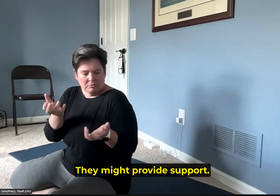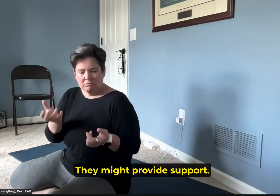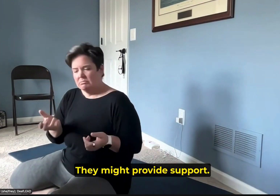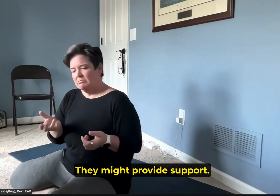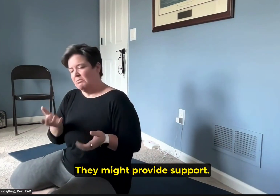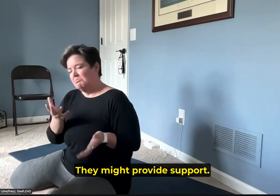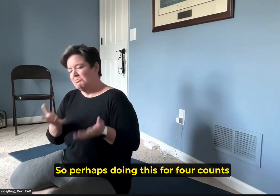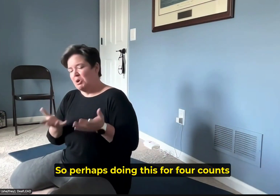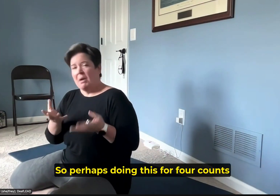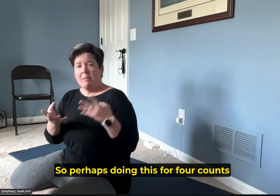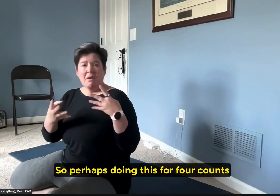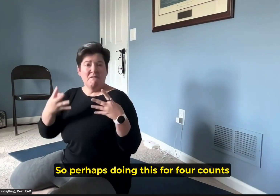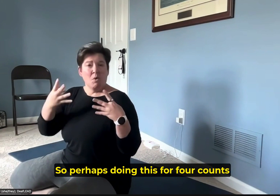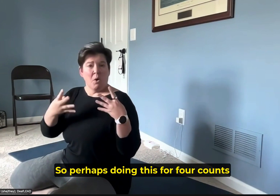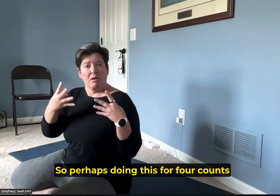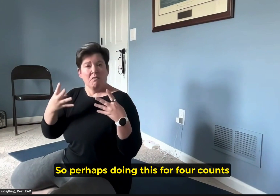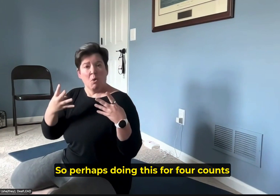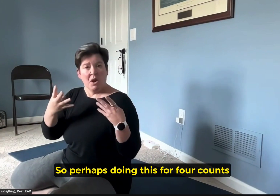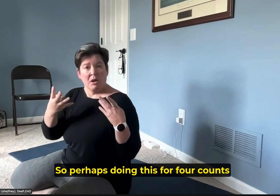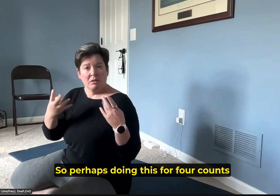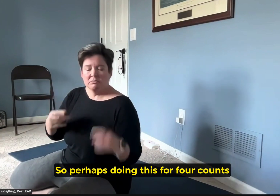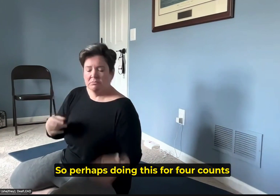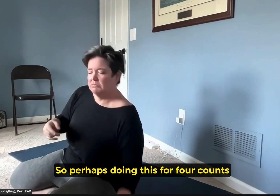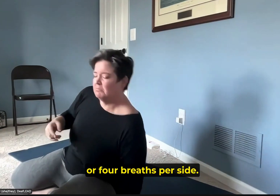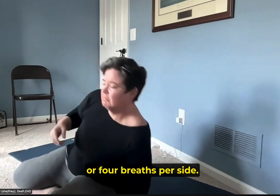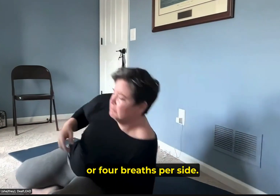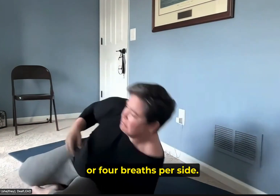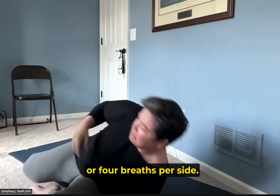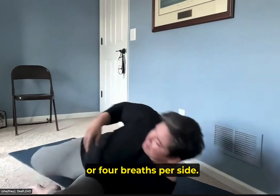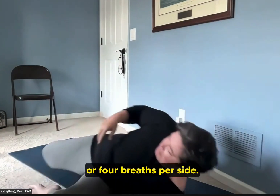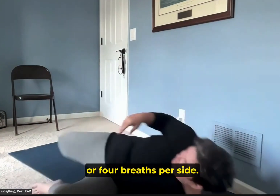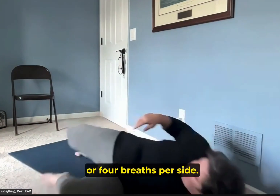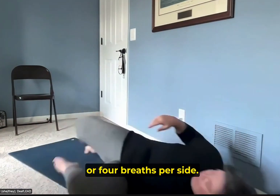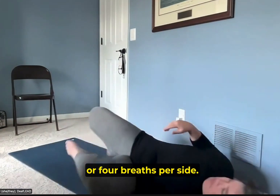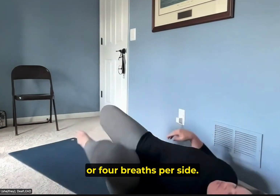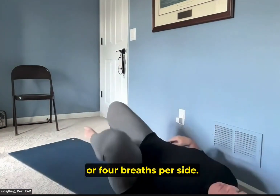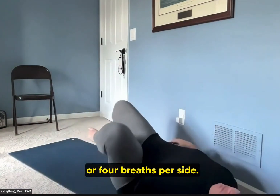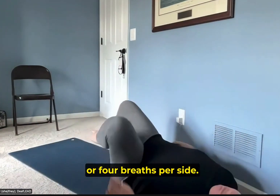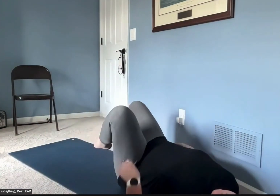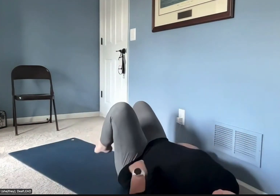provide support. So perhaps doing this for 4 counts or 4 breaths per side.